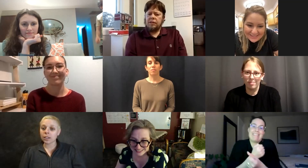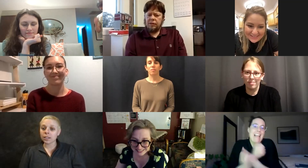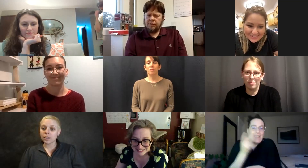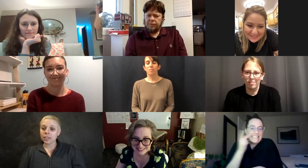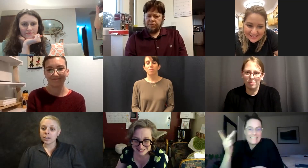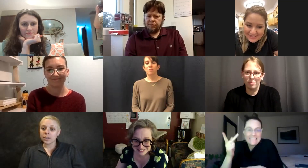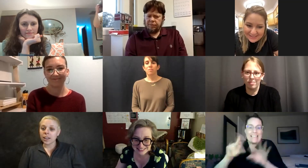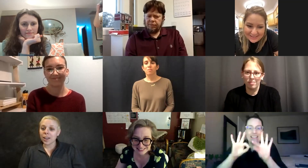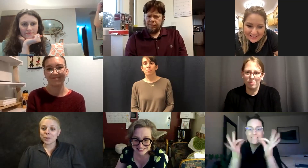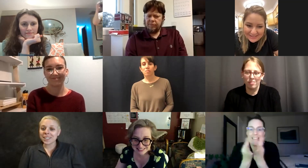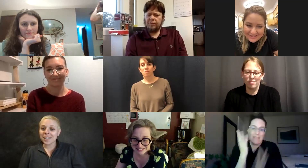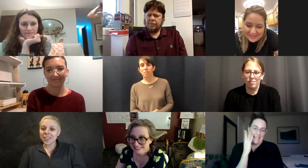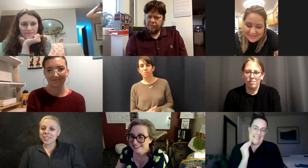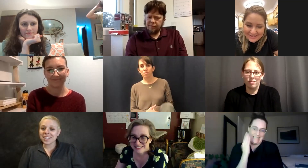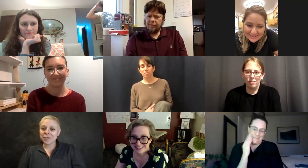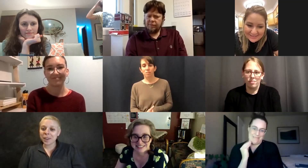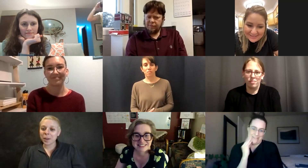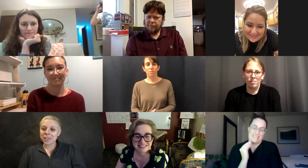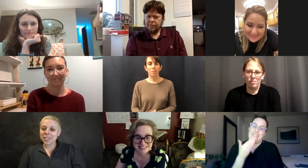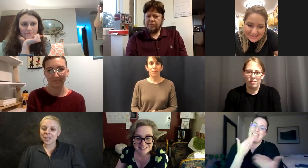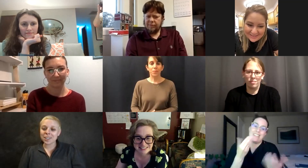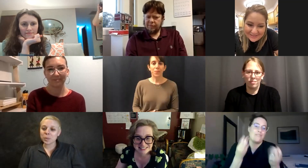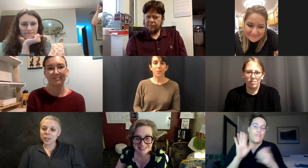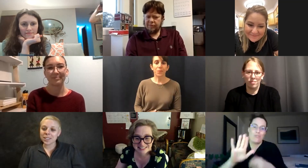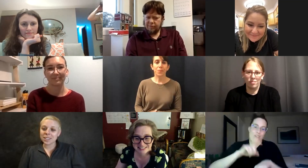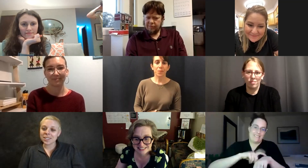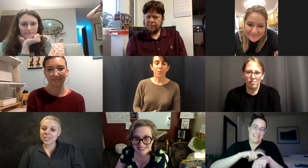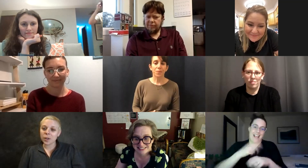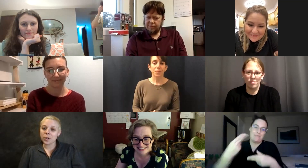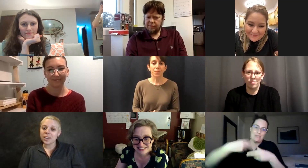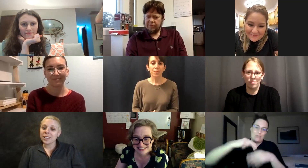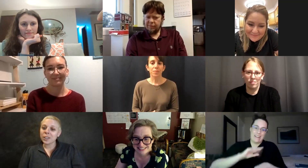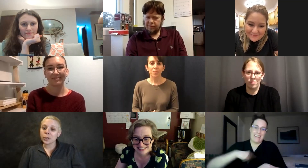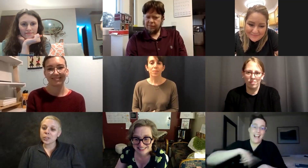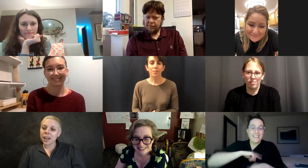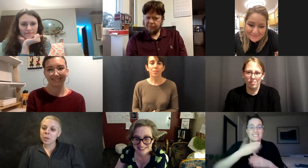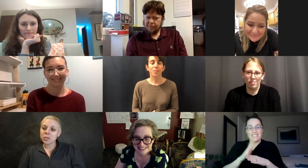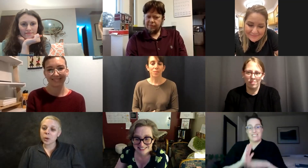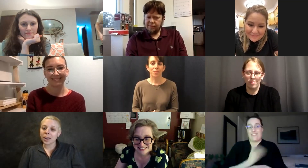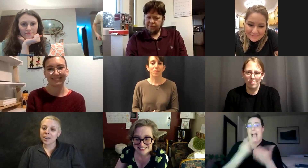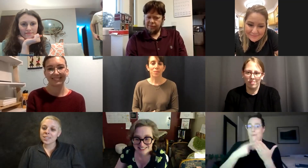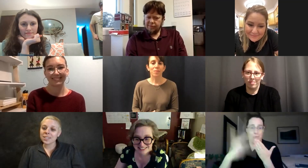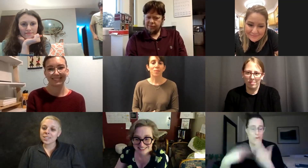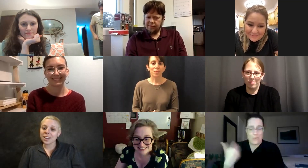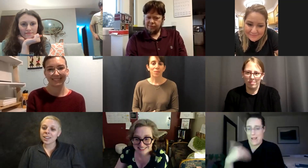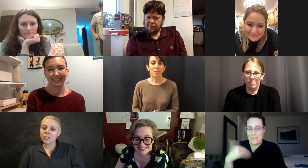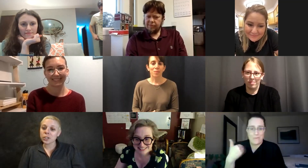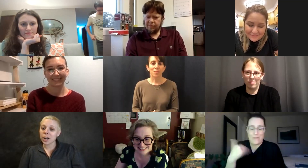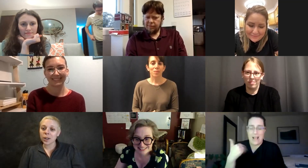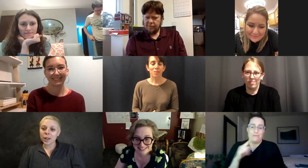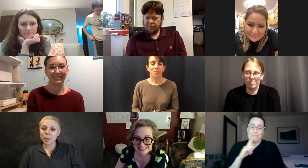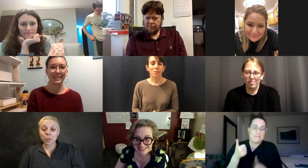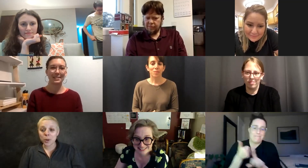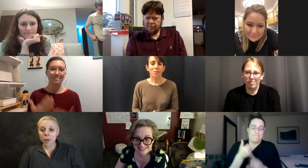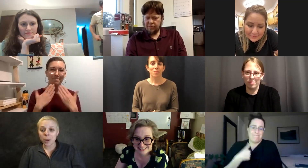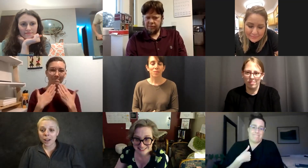tonight. I really love to see families and their experiences. So thank you for your time and joining us and for